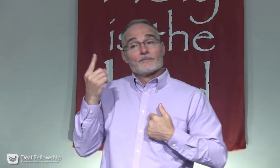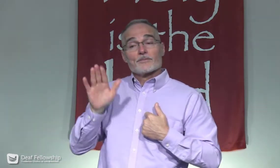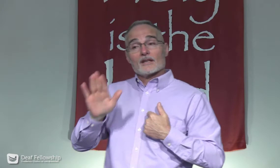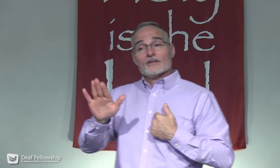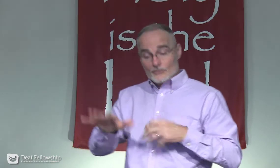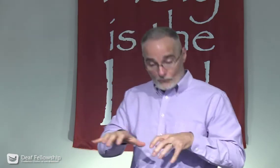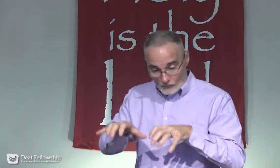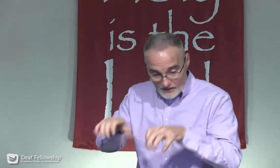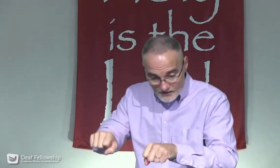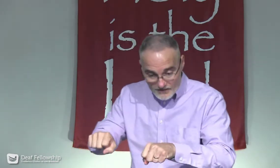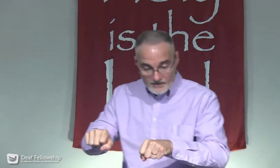alive.